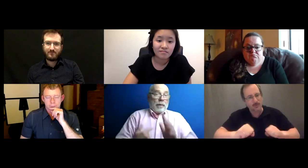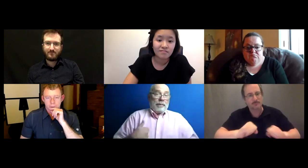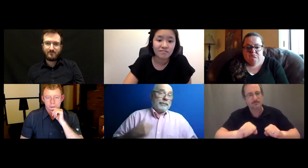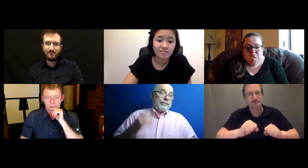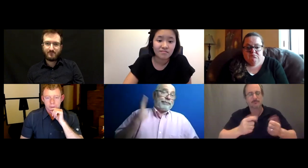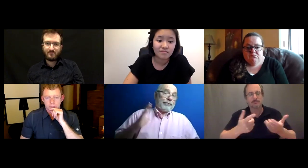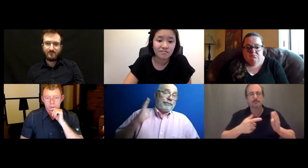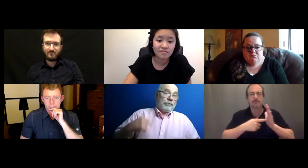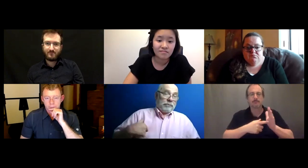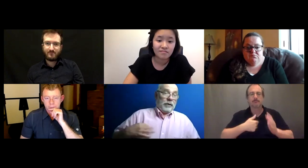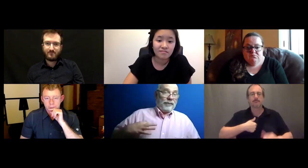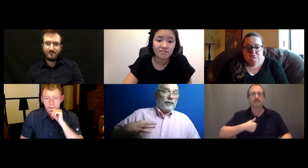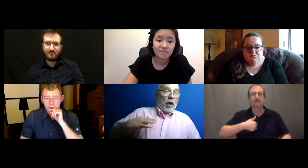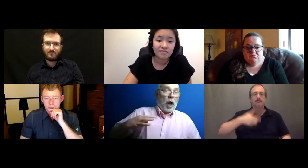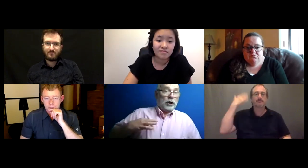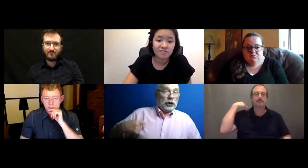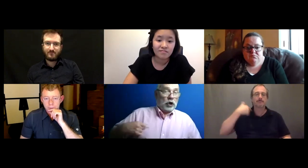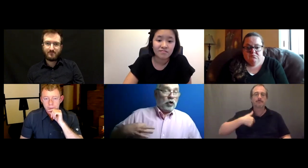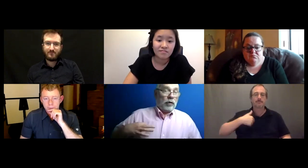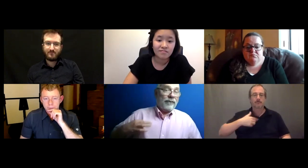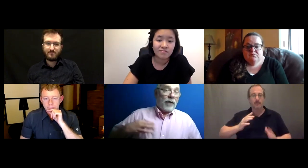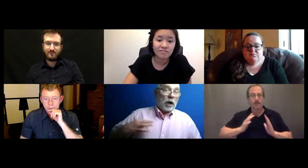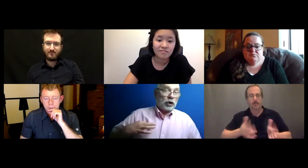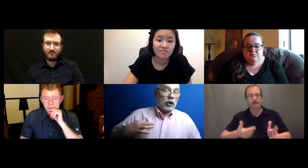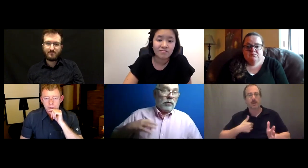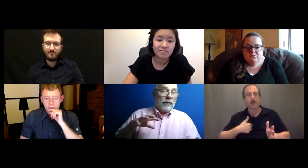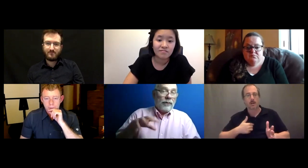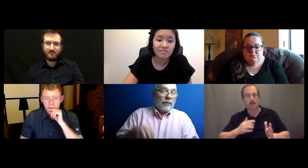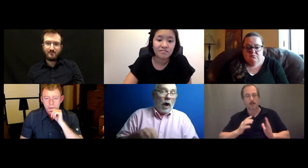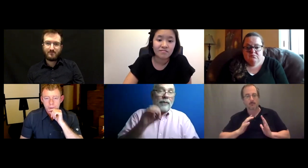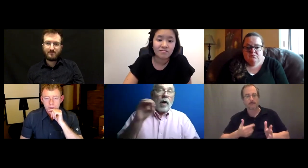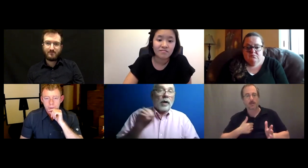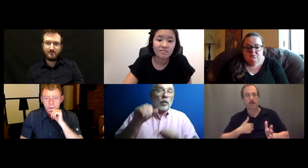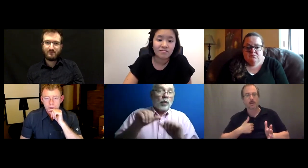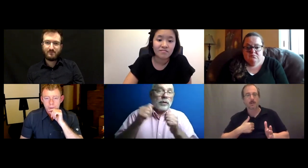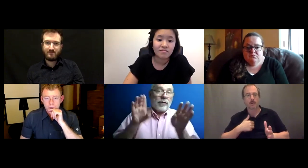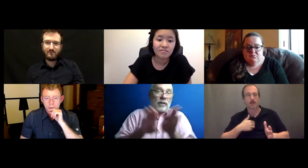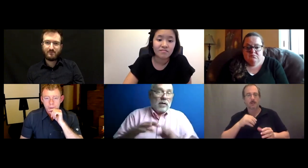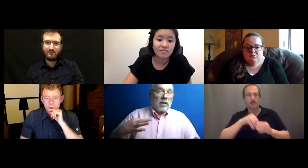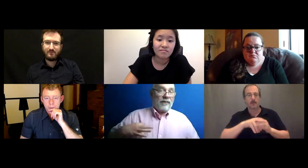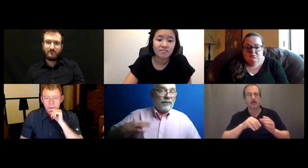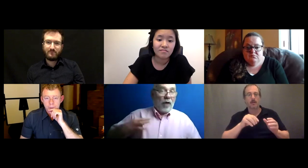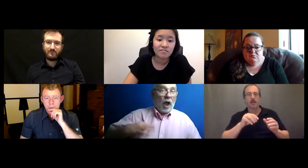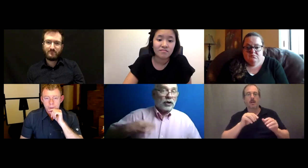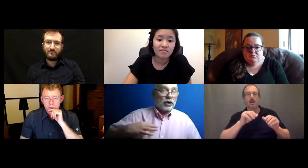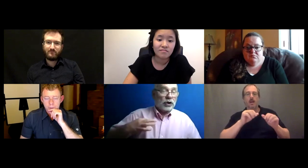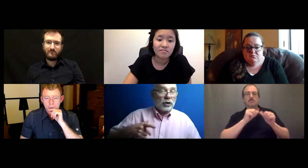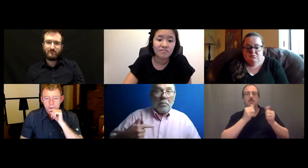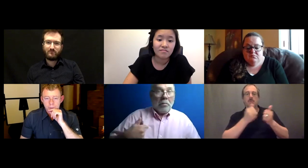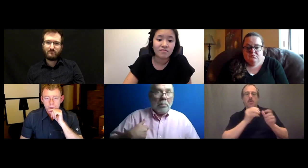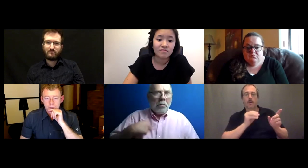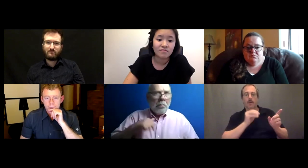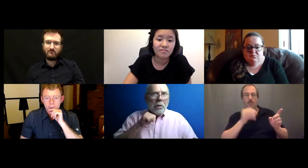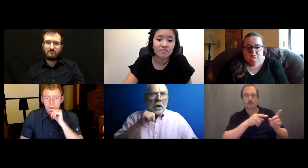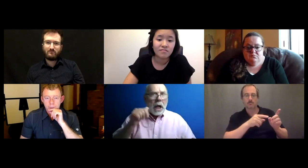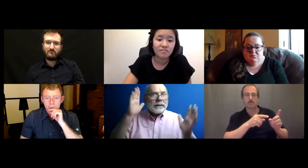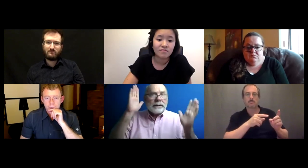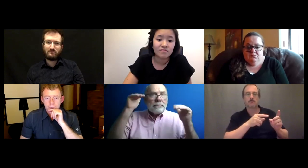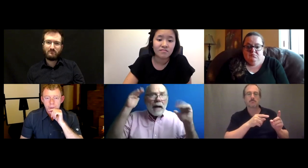to individuals. I too started out as a volunteer. I volunteered for Ontario Association of the